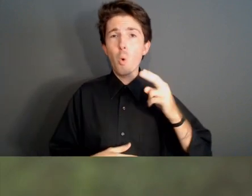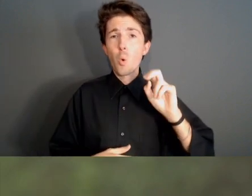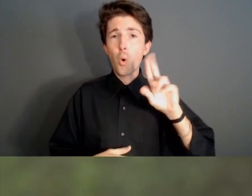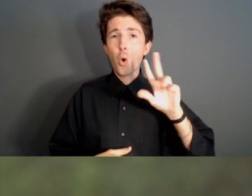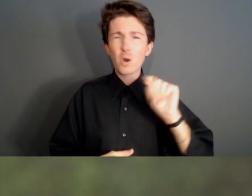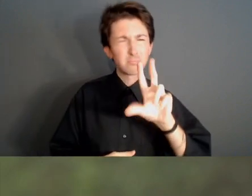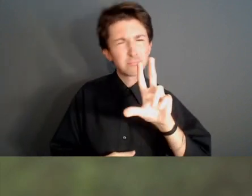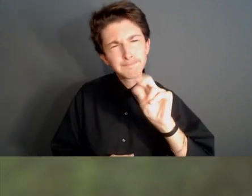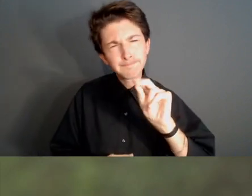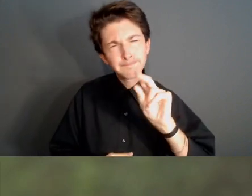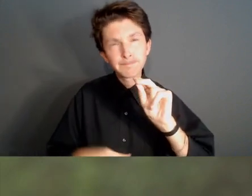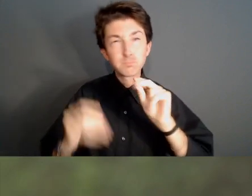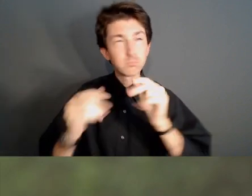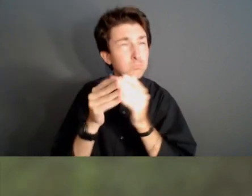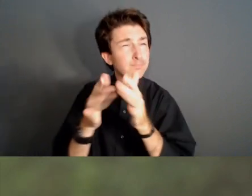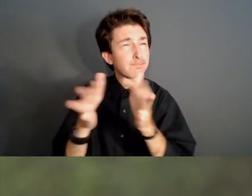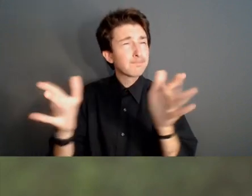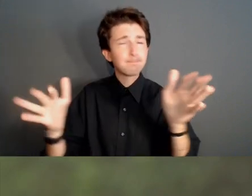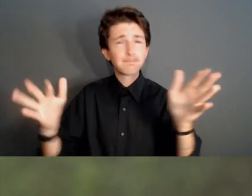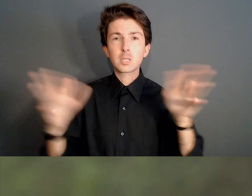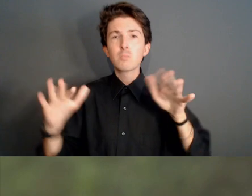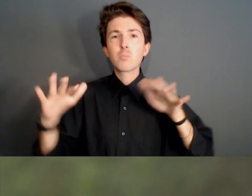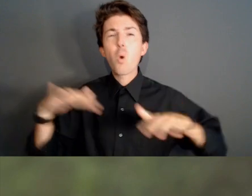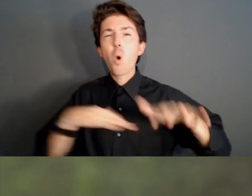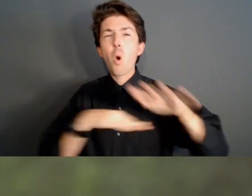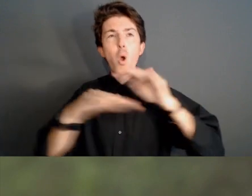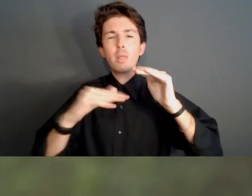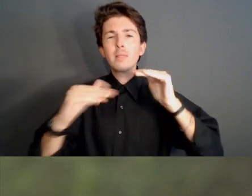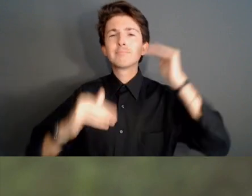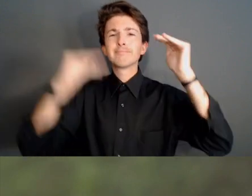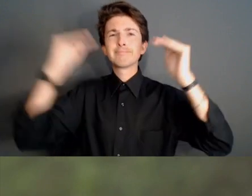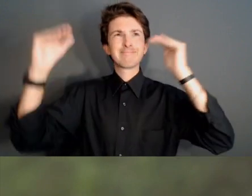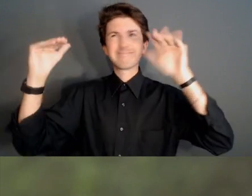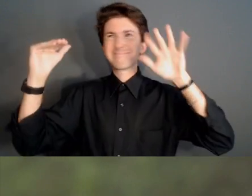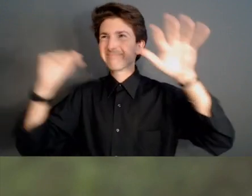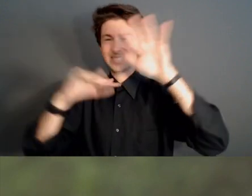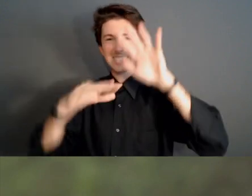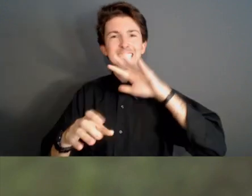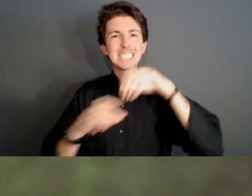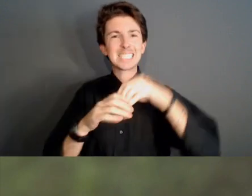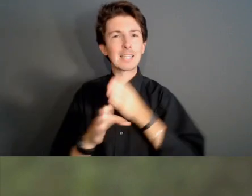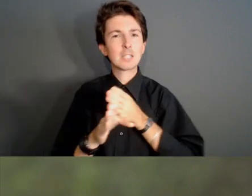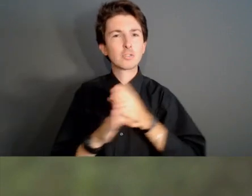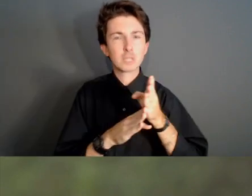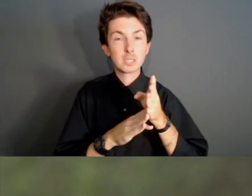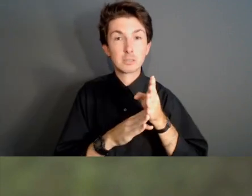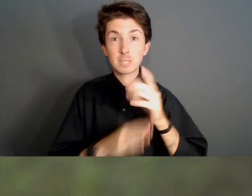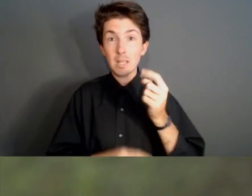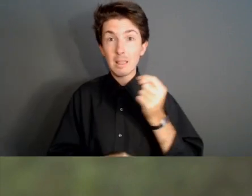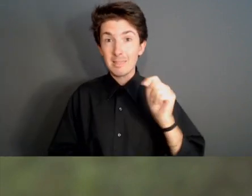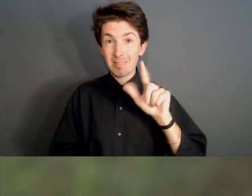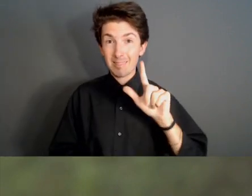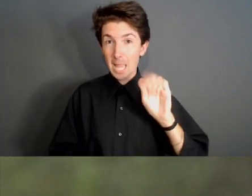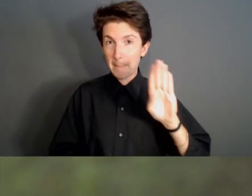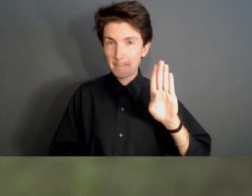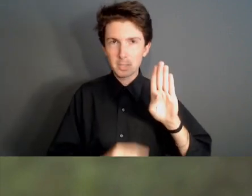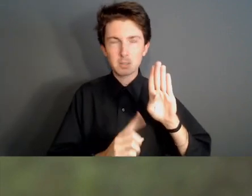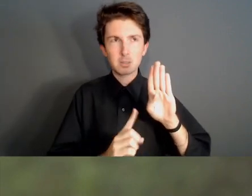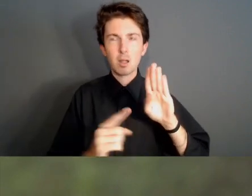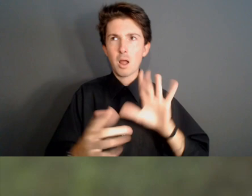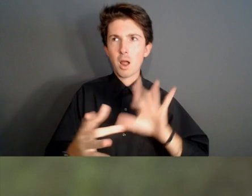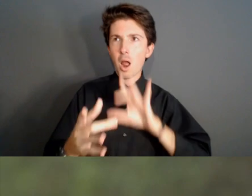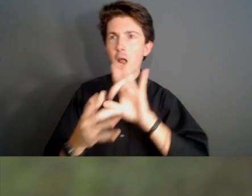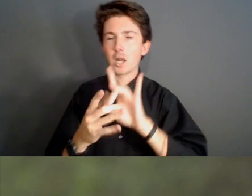with the filmmakers in my cohort, but through the executives that I met within the studio industry. RespectAbility Summer Lab is really